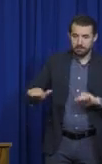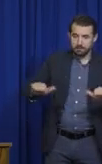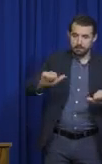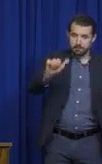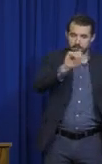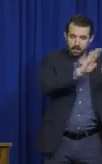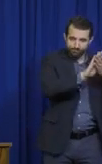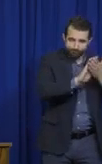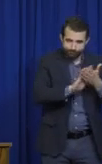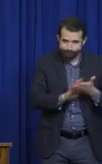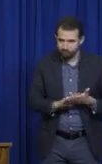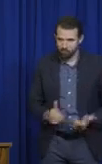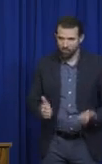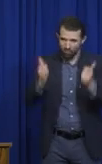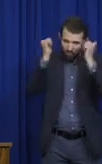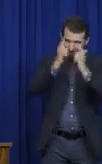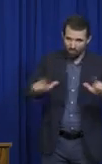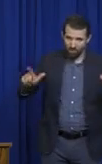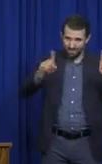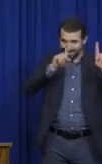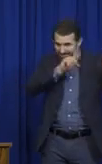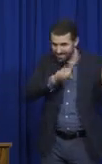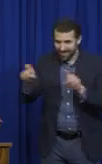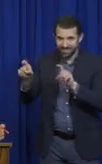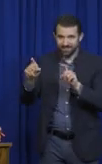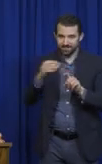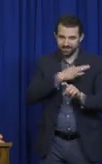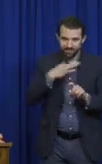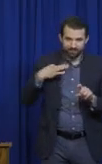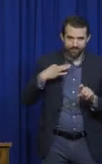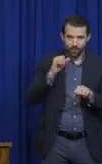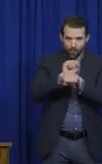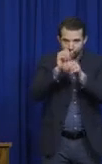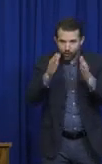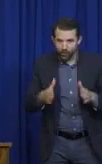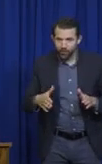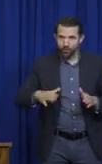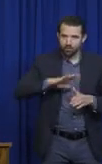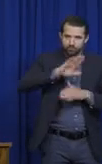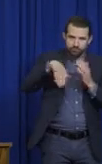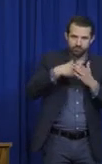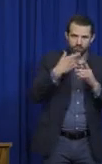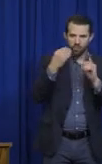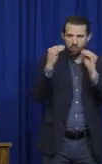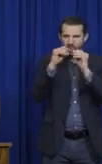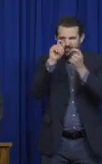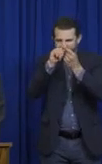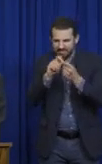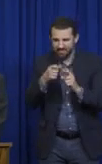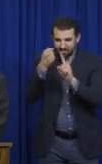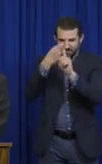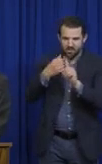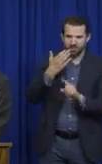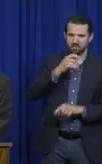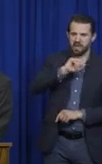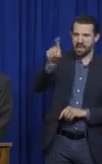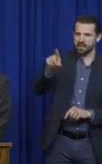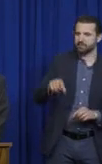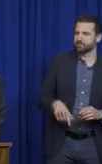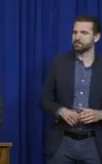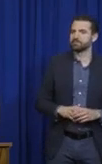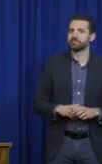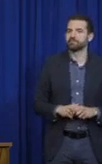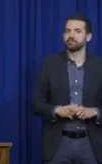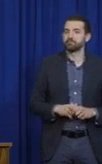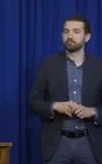universal testing, but for the specifics and nuances, they would be able to give you much more accurate information. Commissioner, I don't know